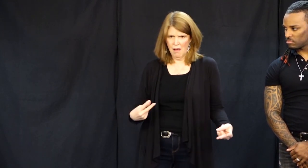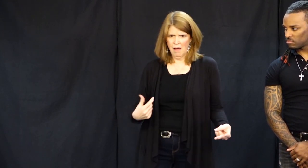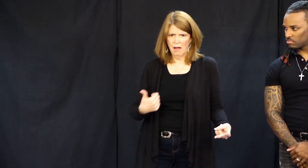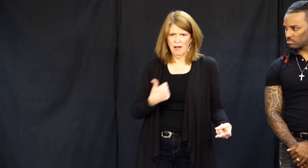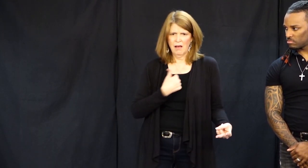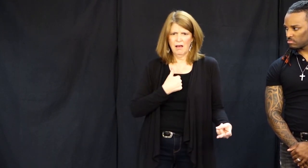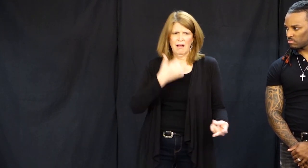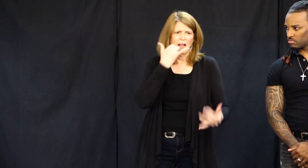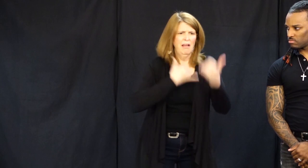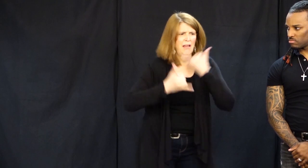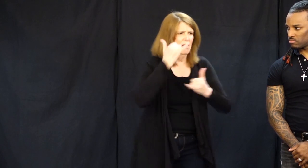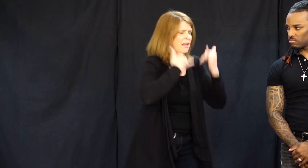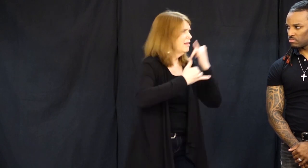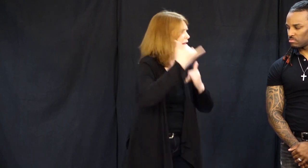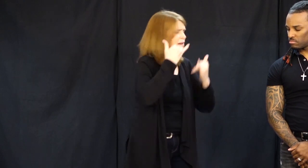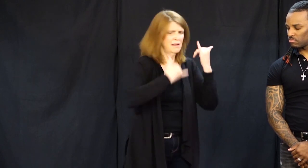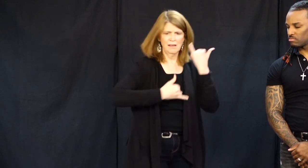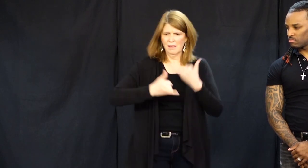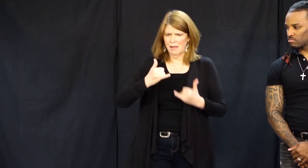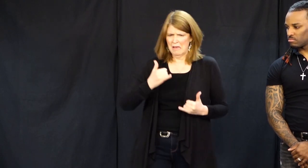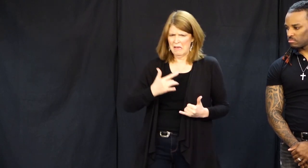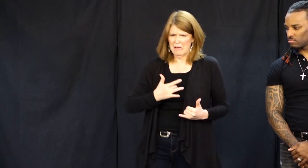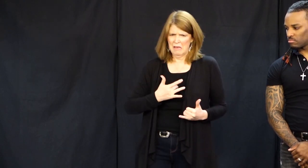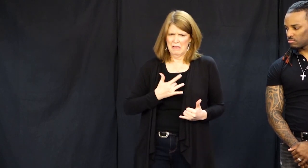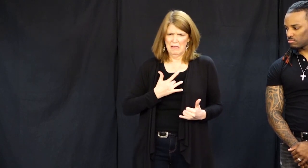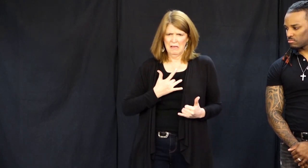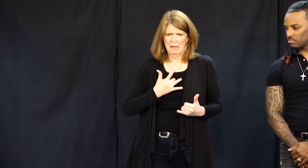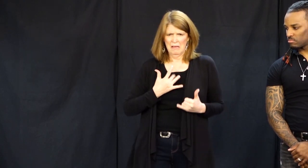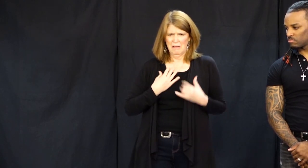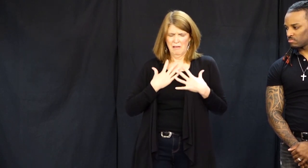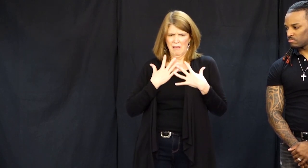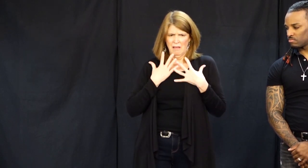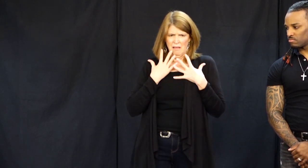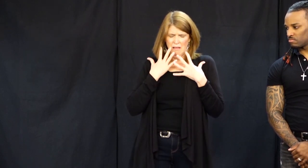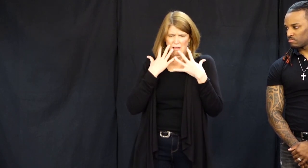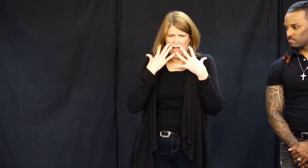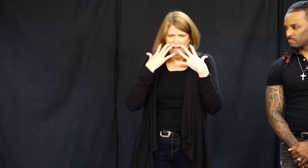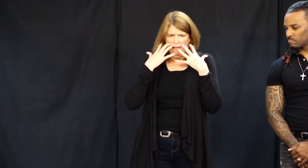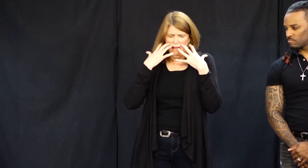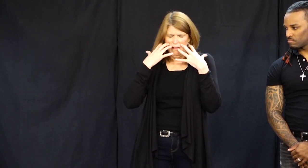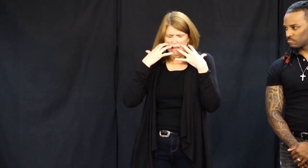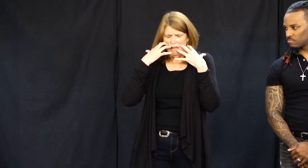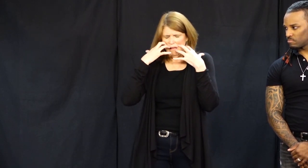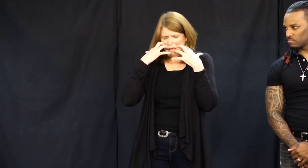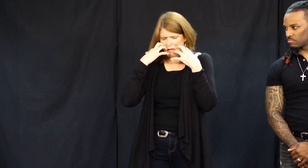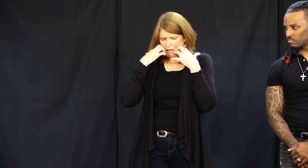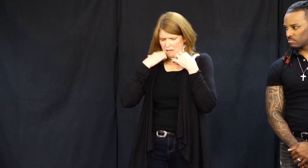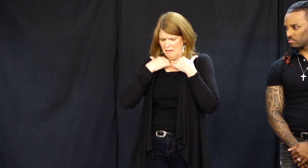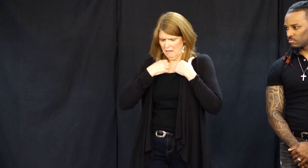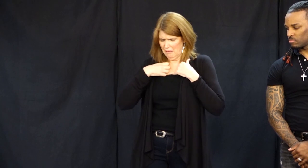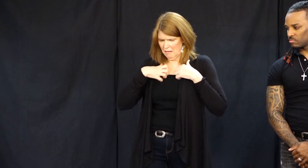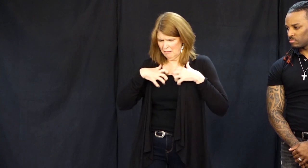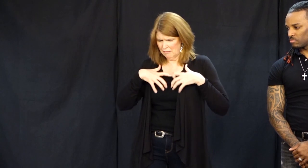mistake and felt the shame rise in me. And even now I lie